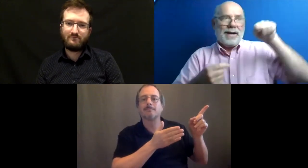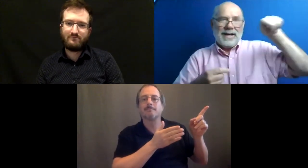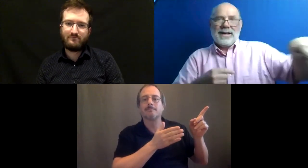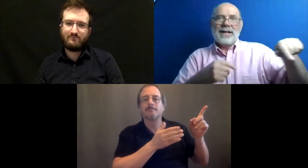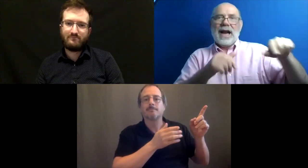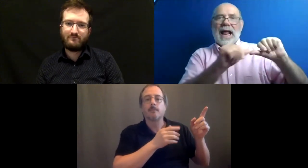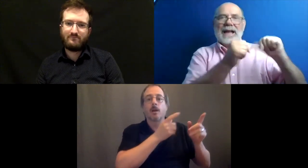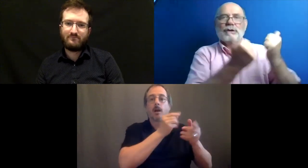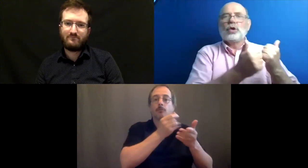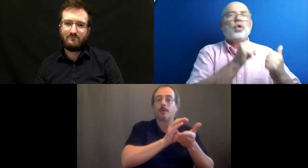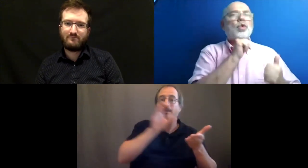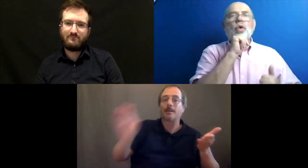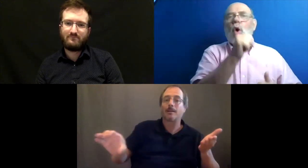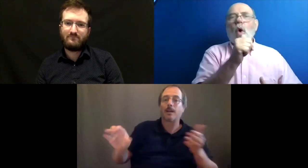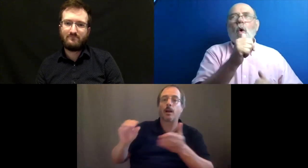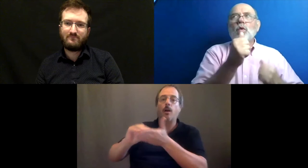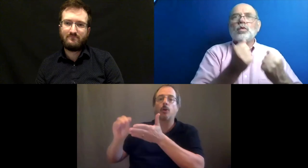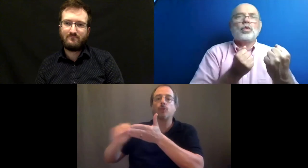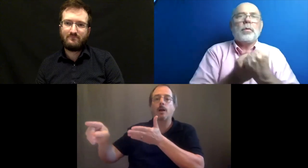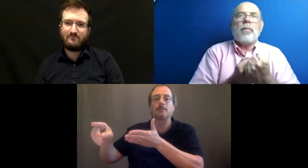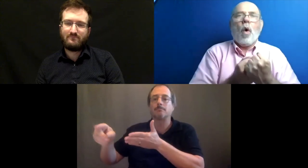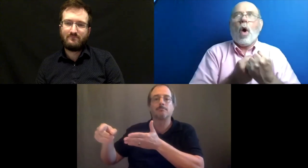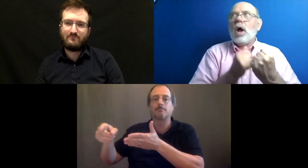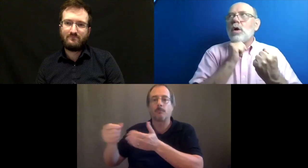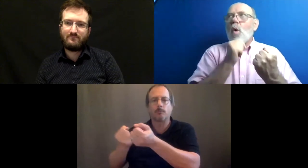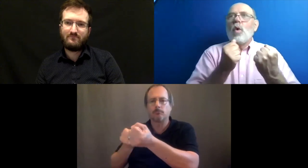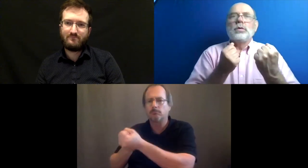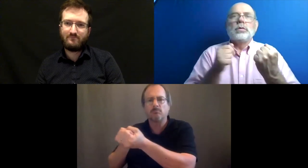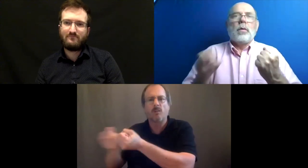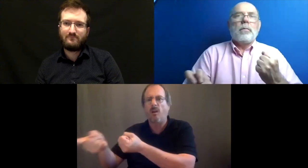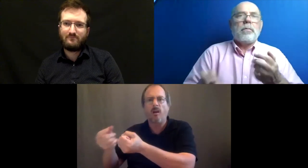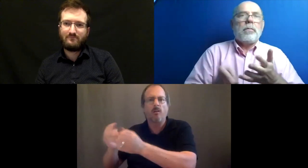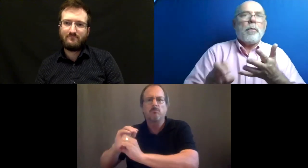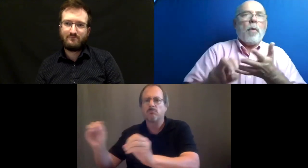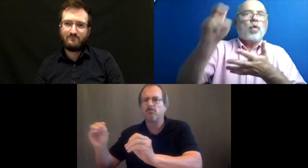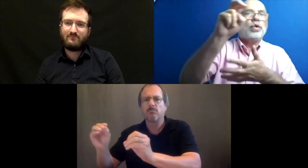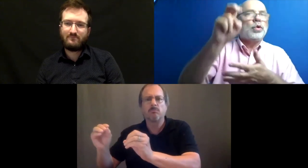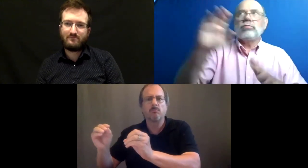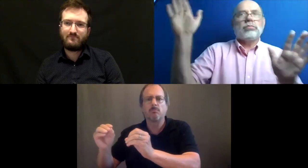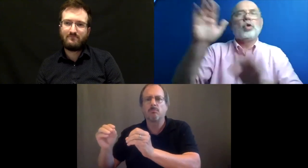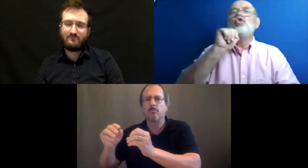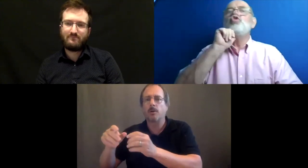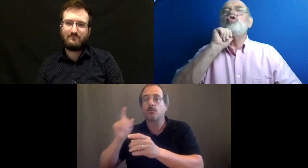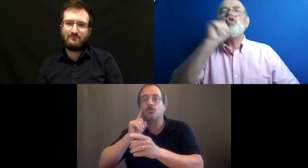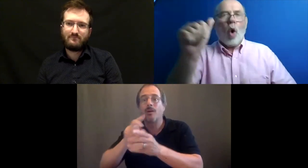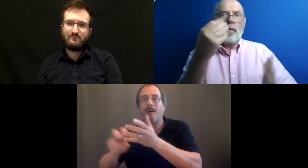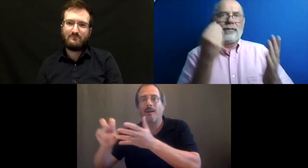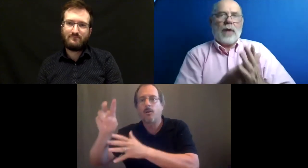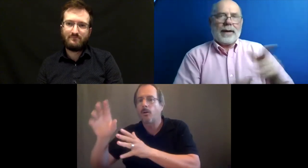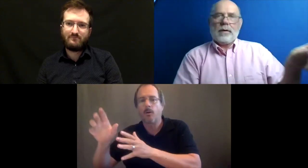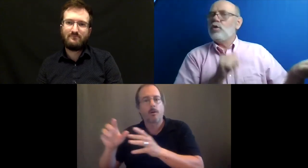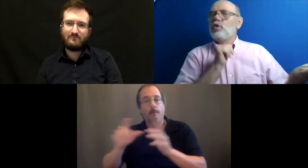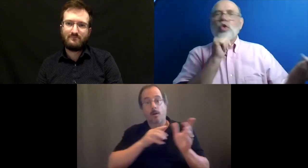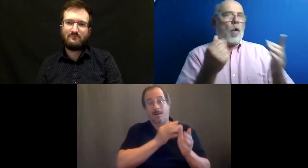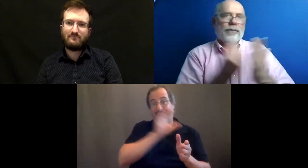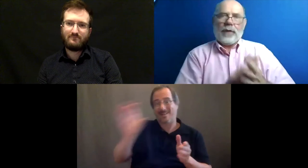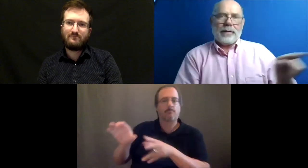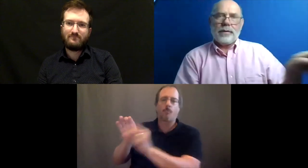and request that these government agencies not fund these services.